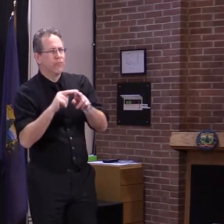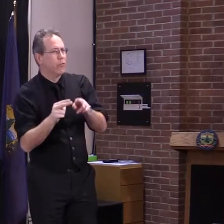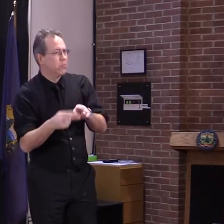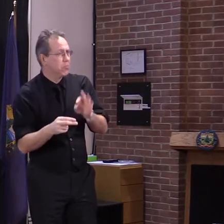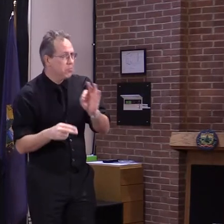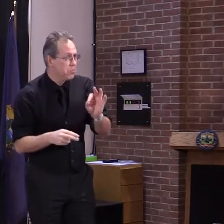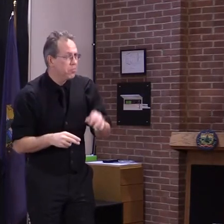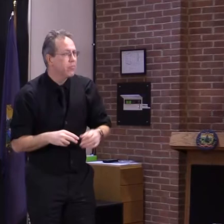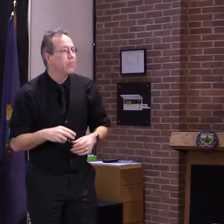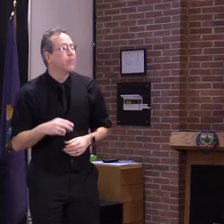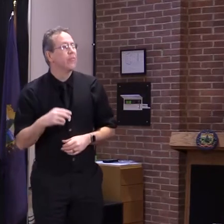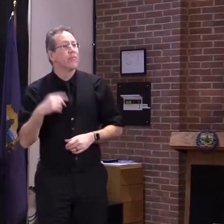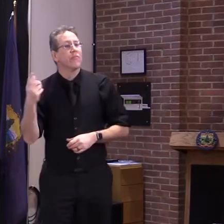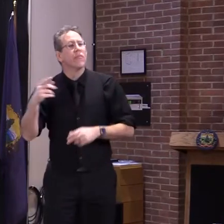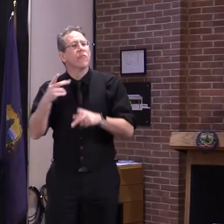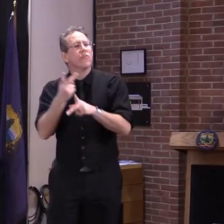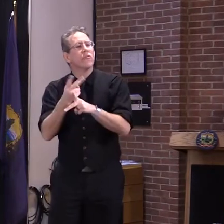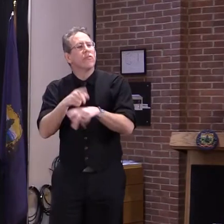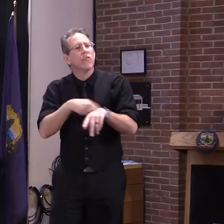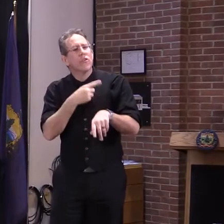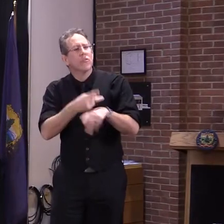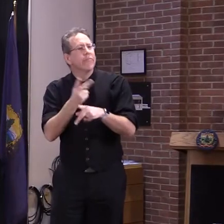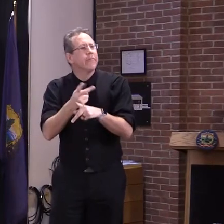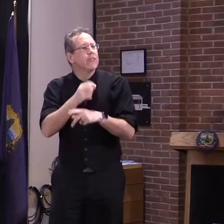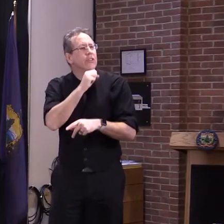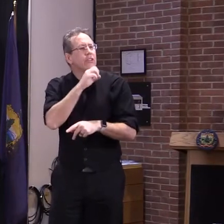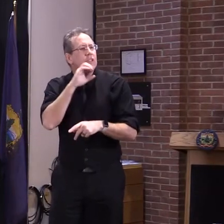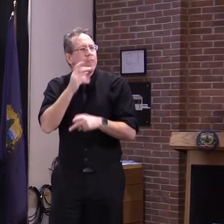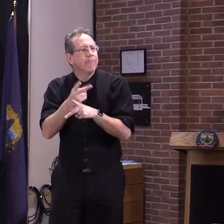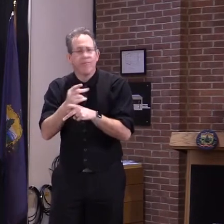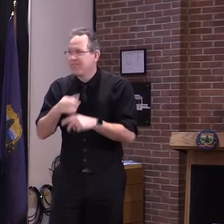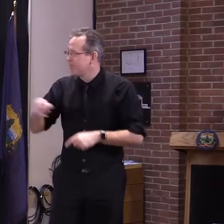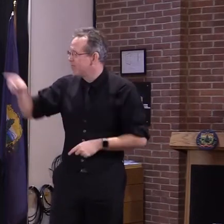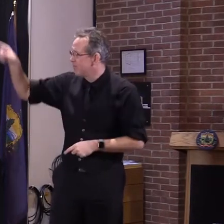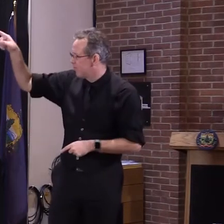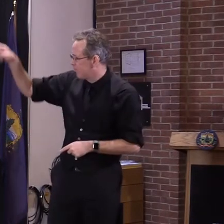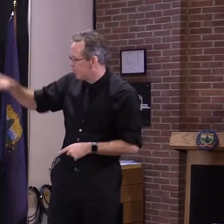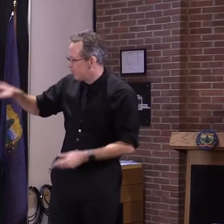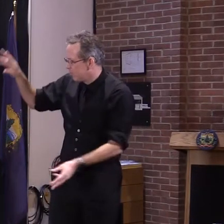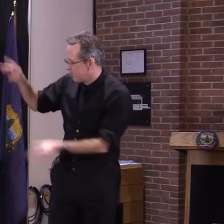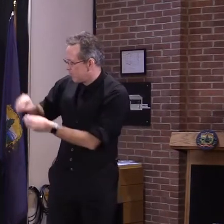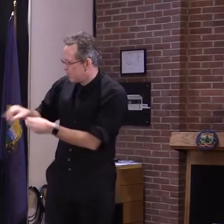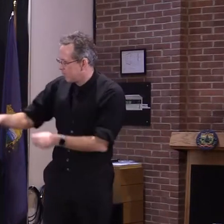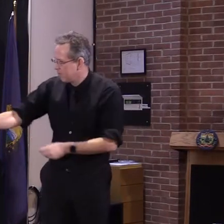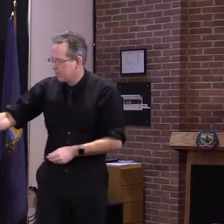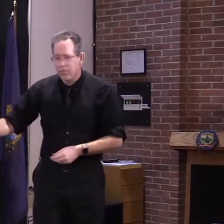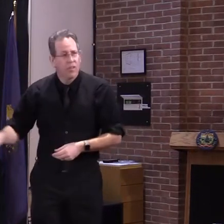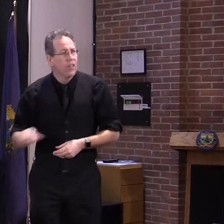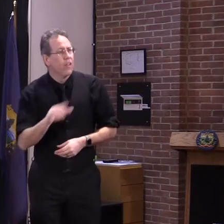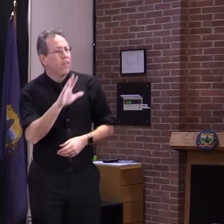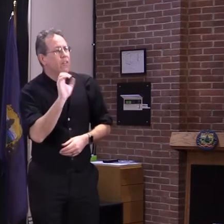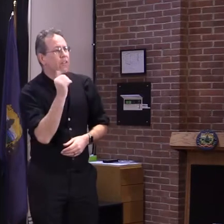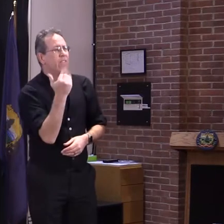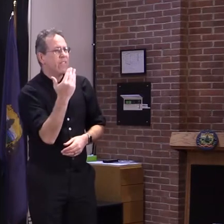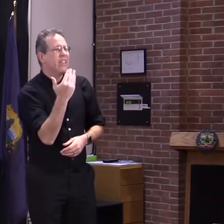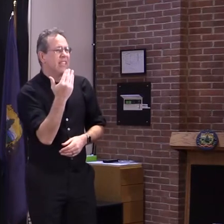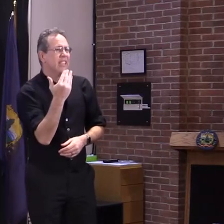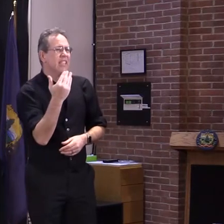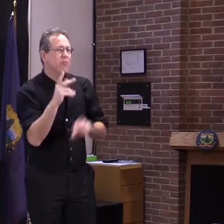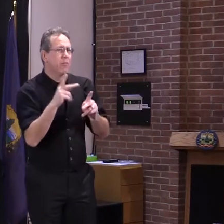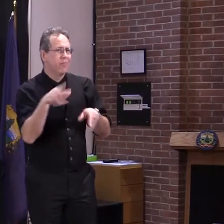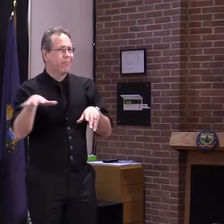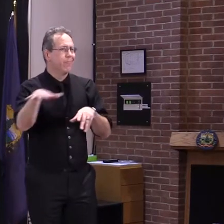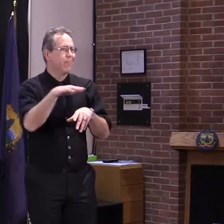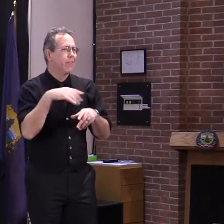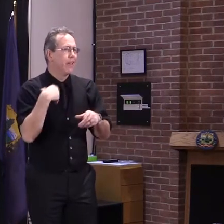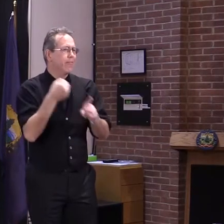The active outbreaks have increased in terms of their overall number, now up to 515 cases associated with